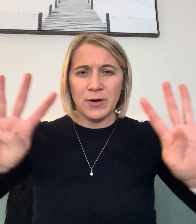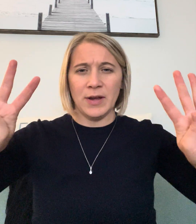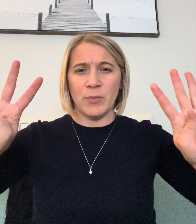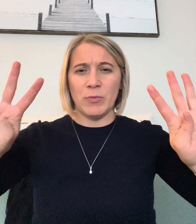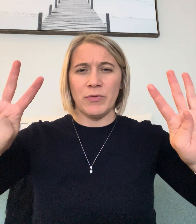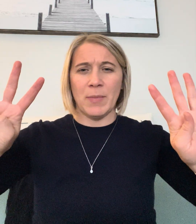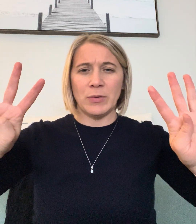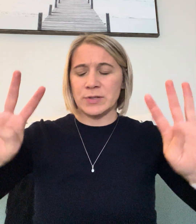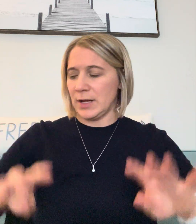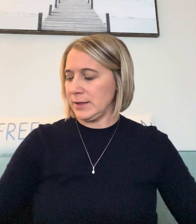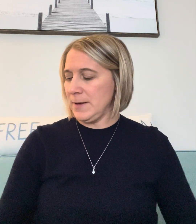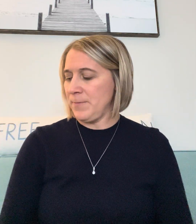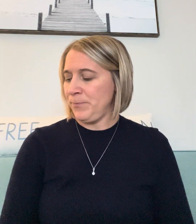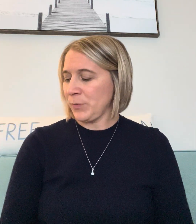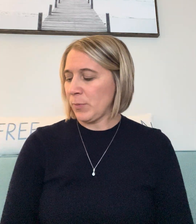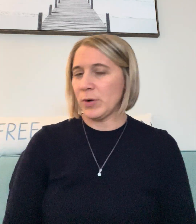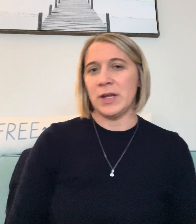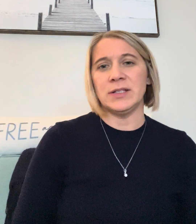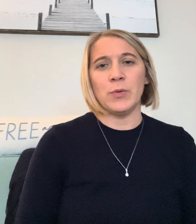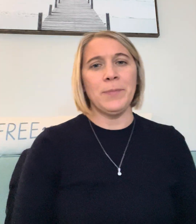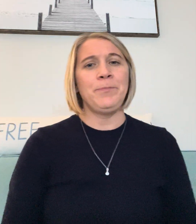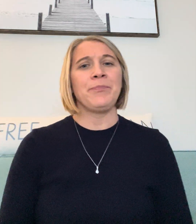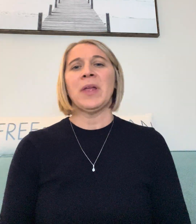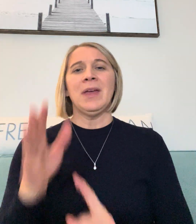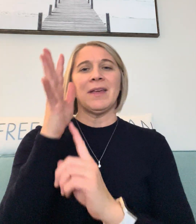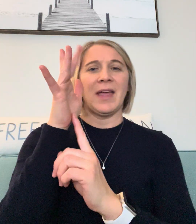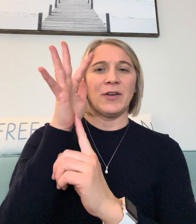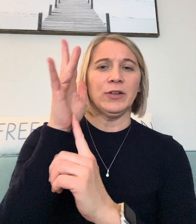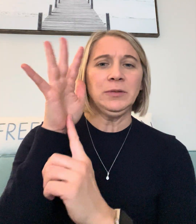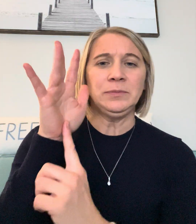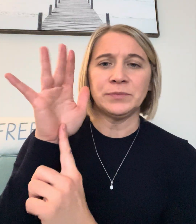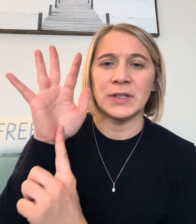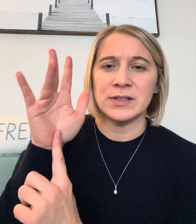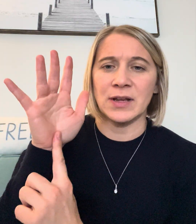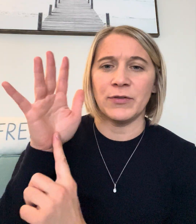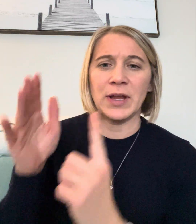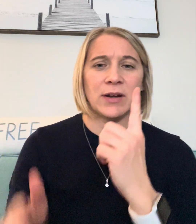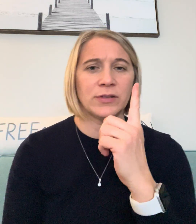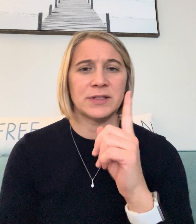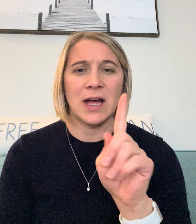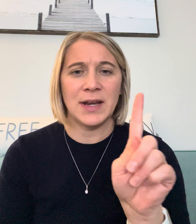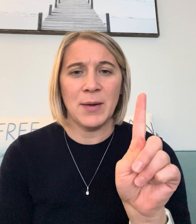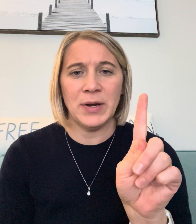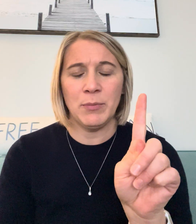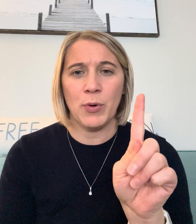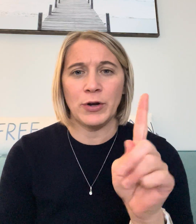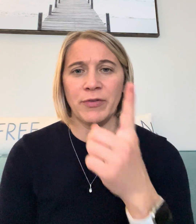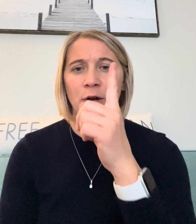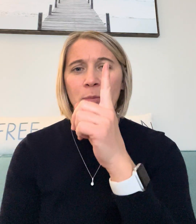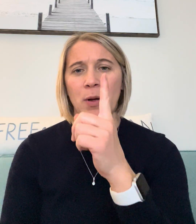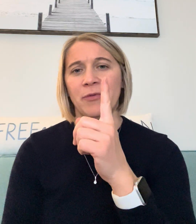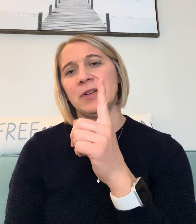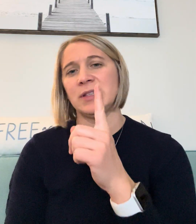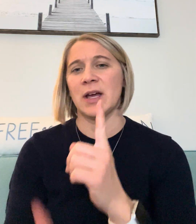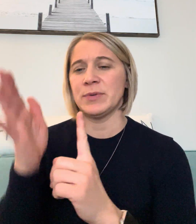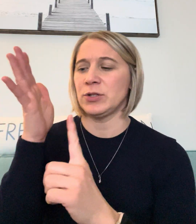and we move them out slightly. Pretty easy one. Candle, sign for candle is non-dominant, pointer finger, palm facing the opposite